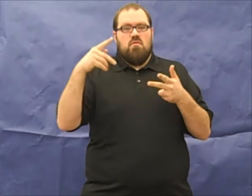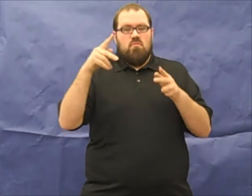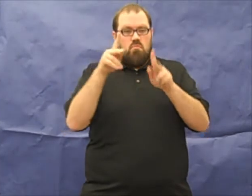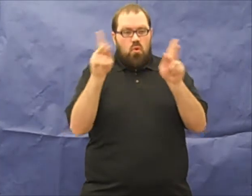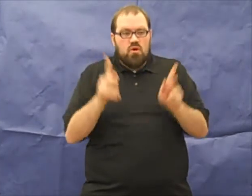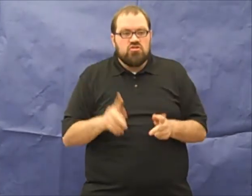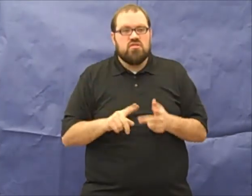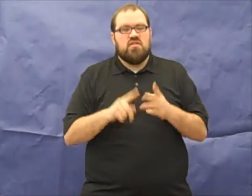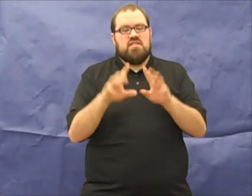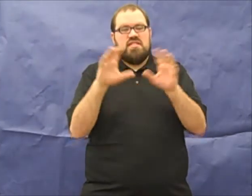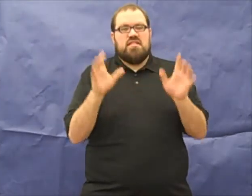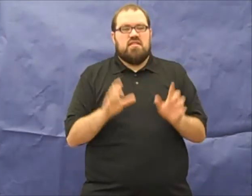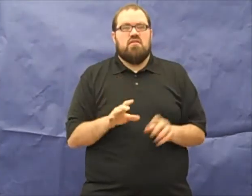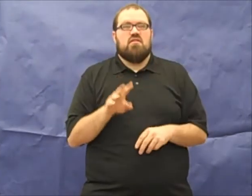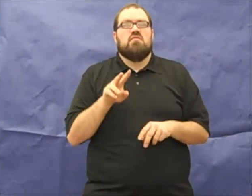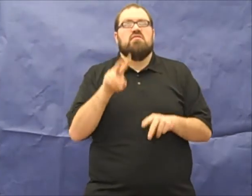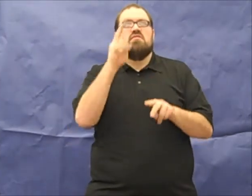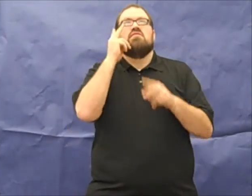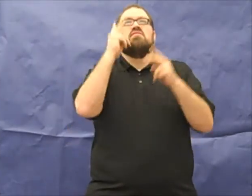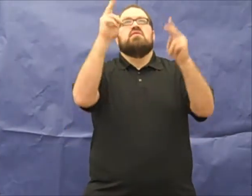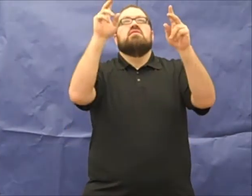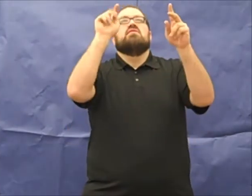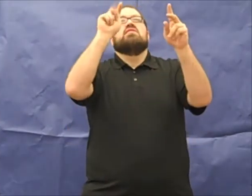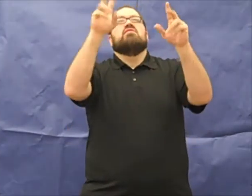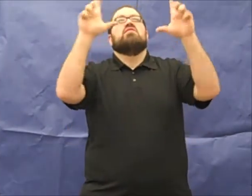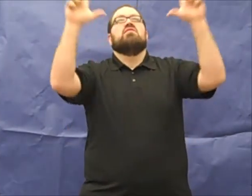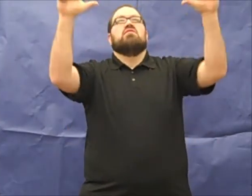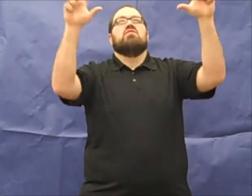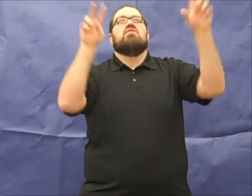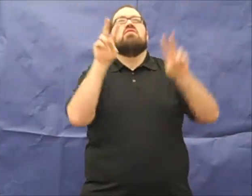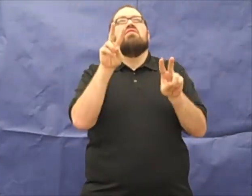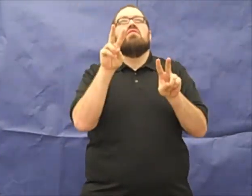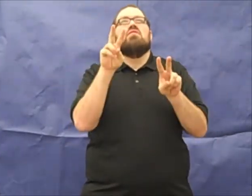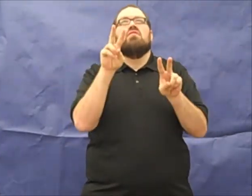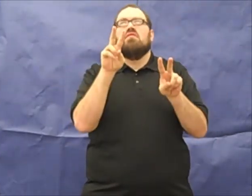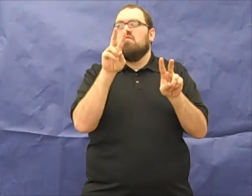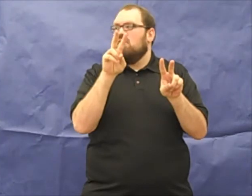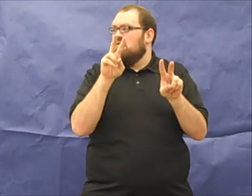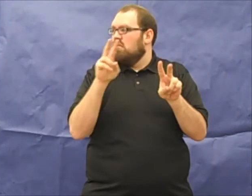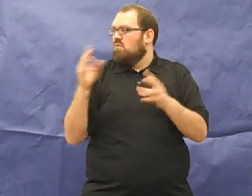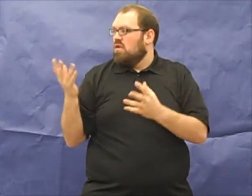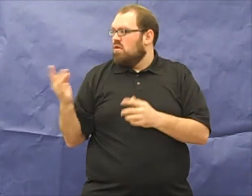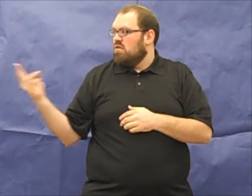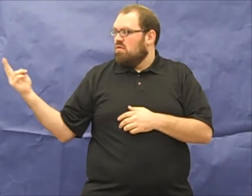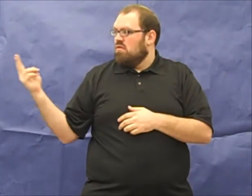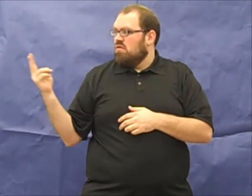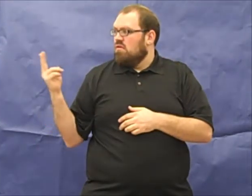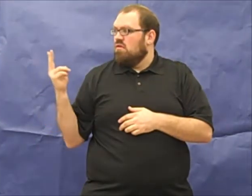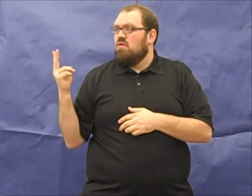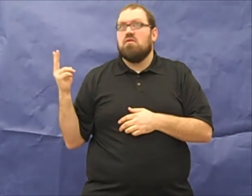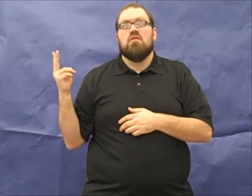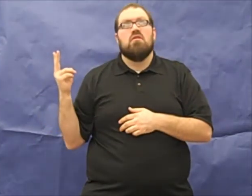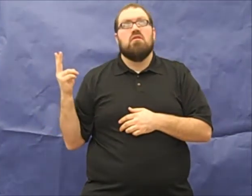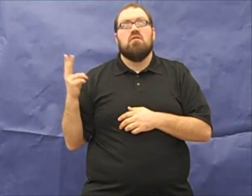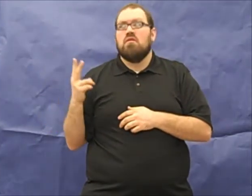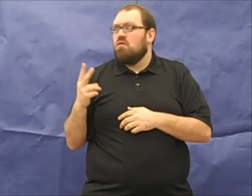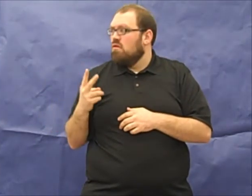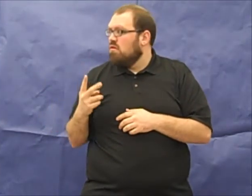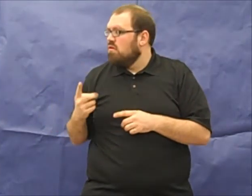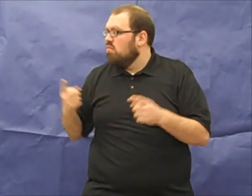wait under a static-filled screen that is mounted on the wall, their faces tight with anxiety. "What